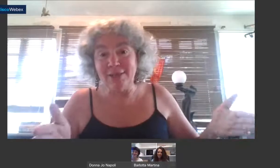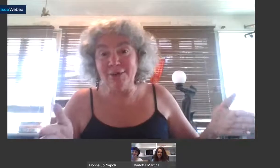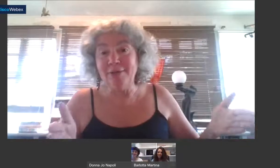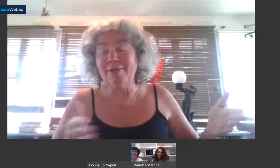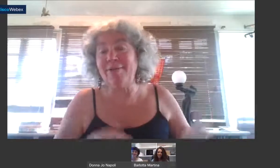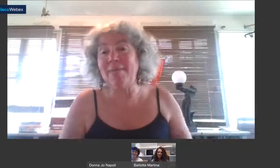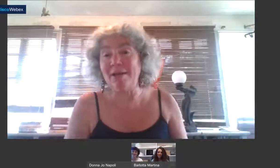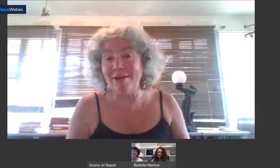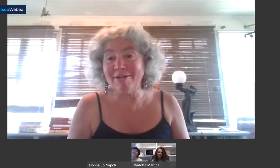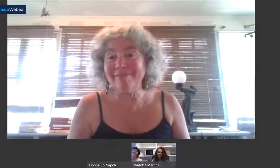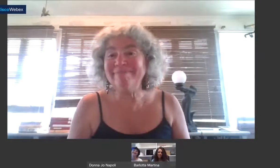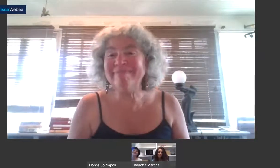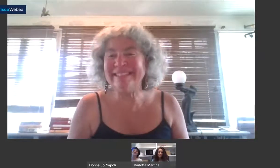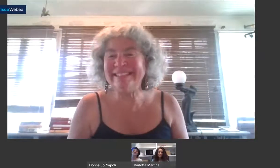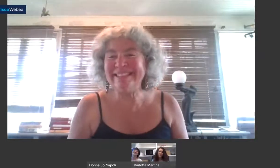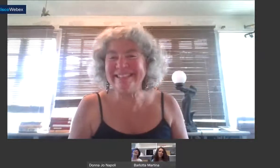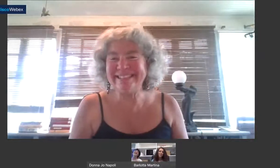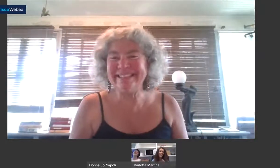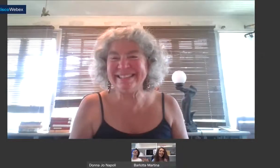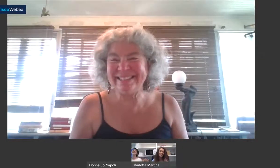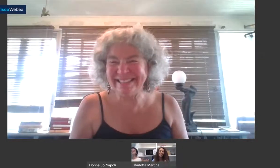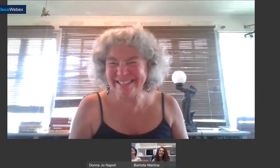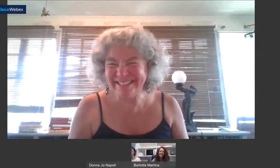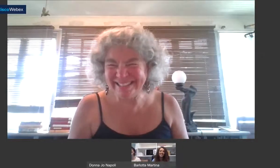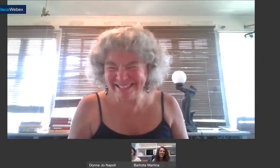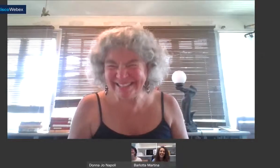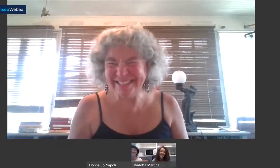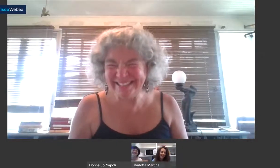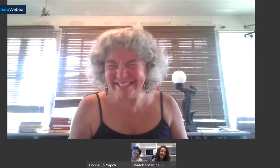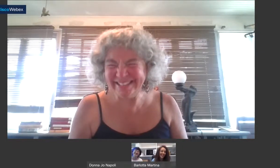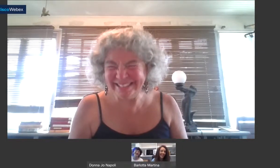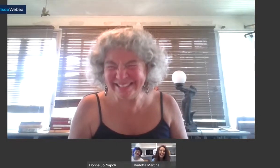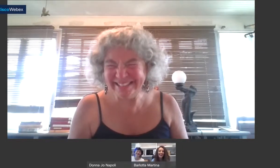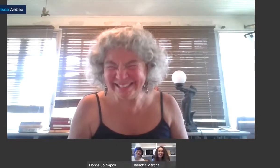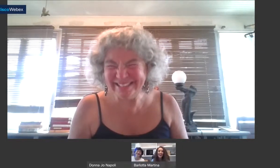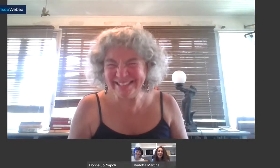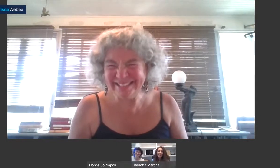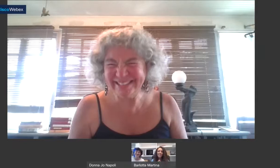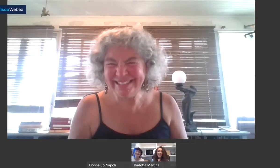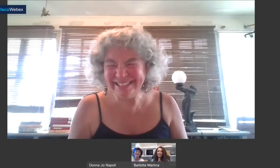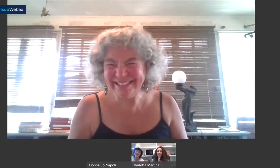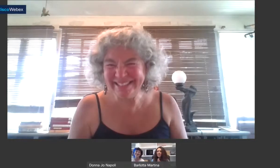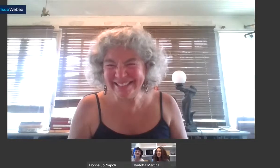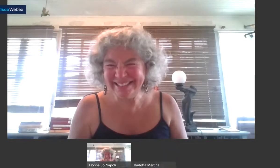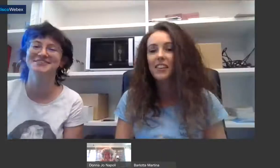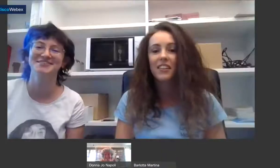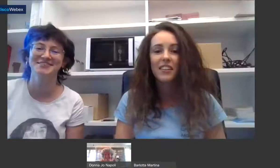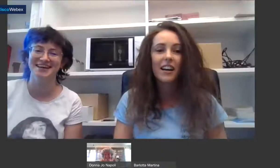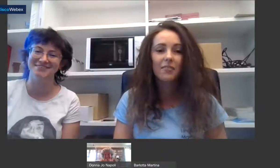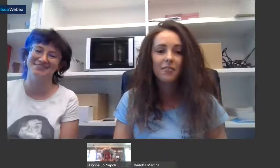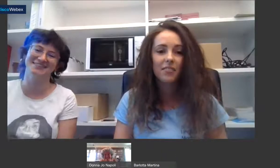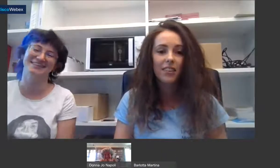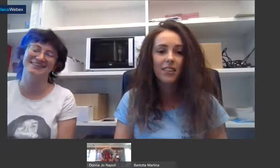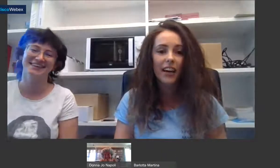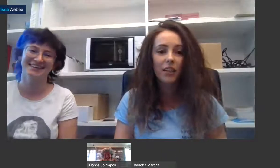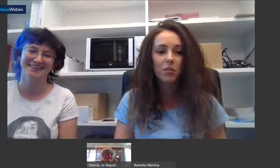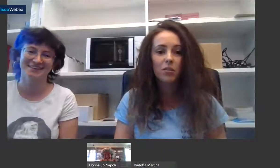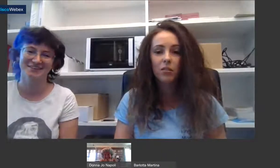you from my heart. Thank you. No, happy to yeah, it was really